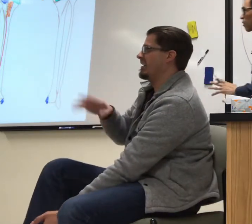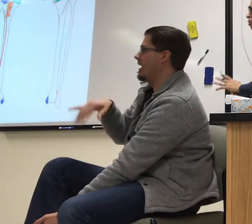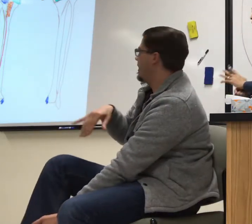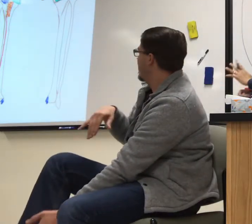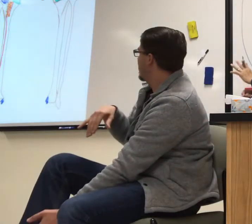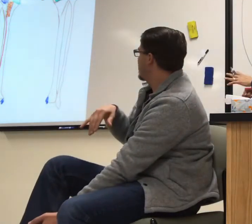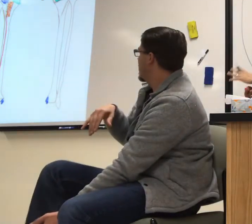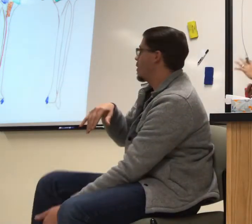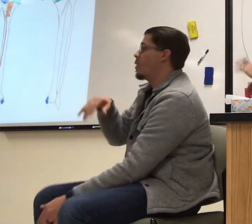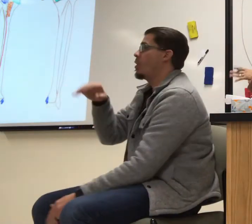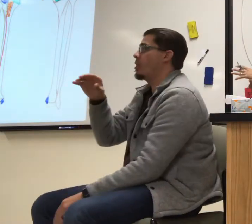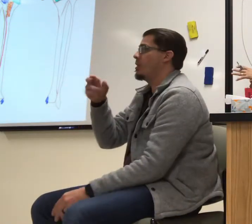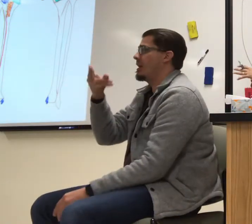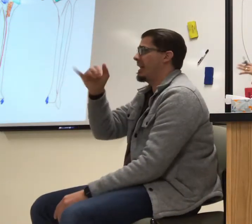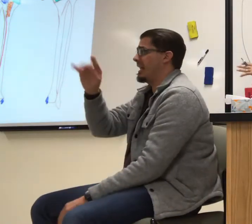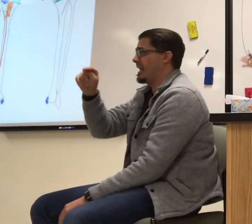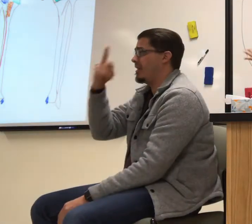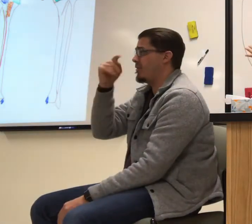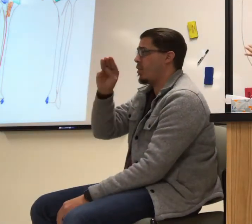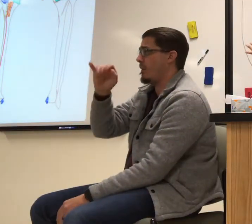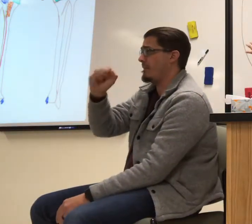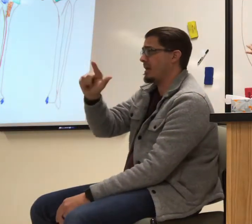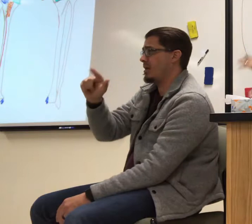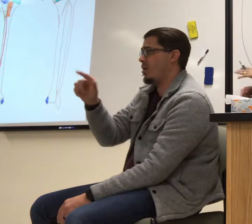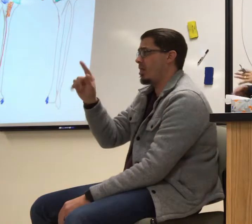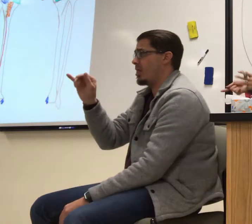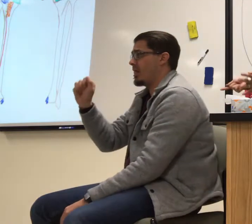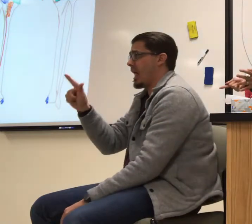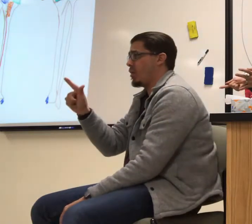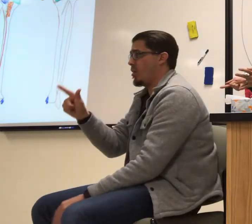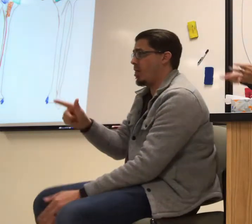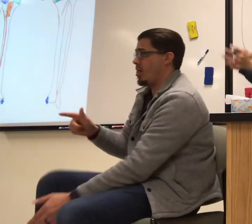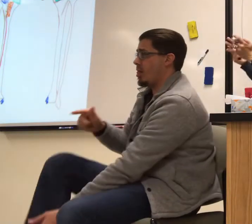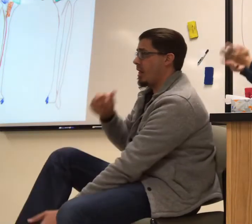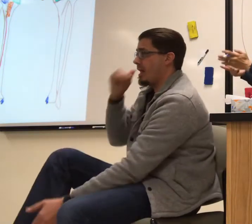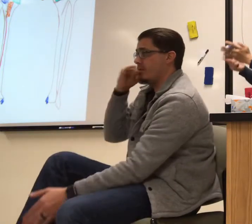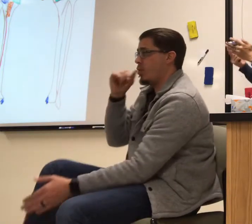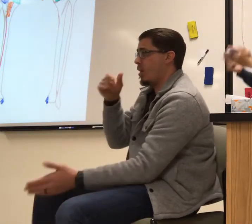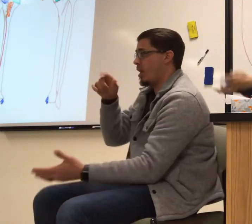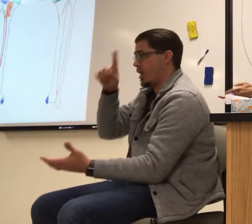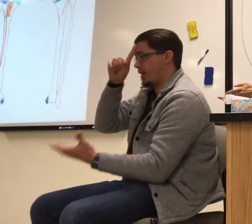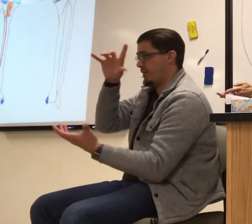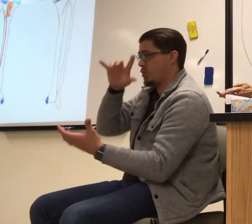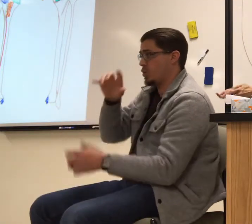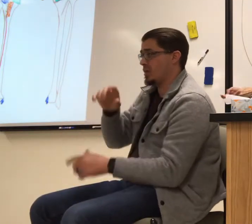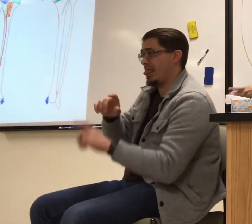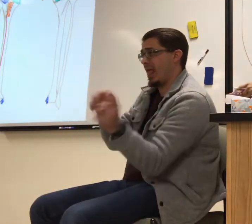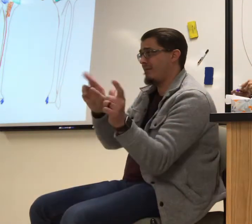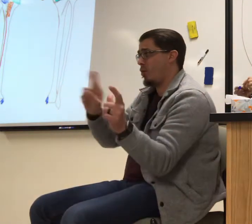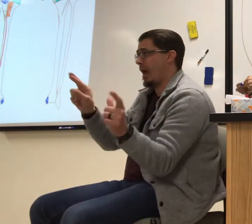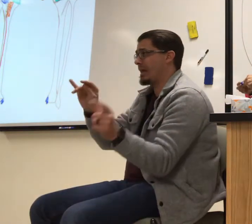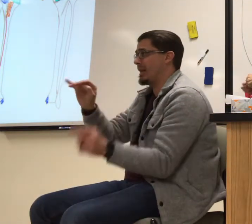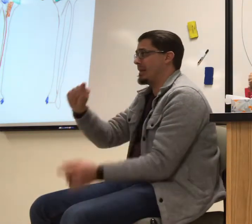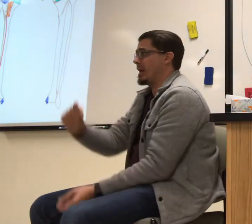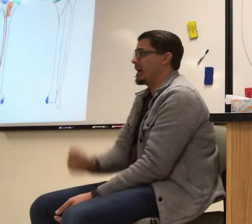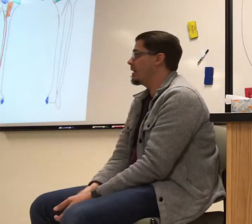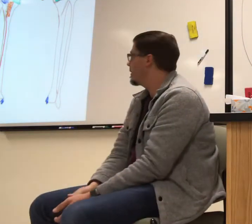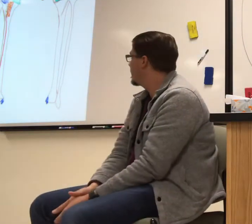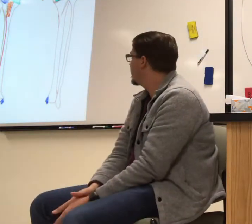medial and lateral are very essential if you want to not confuse left tibia, right tibia. Okay.